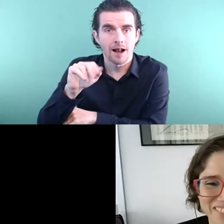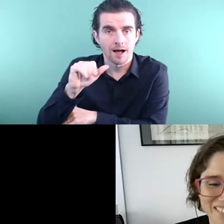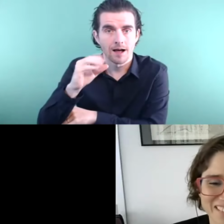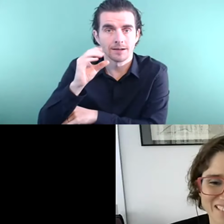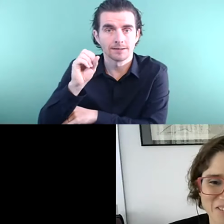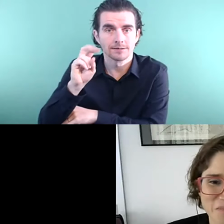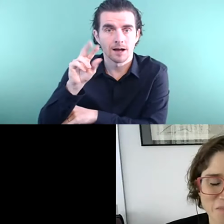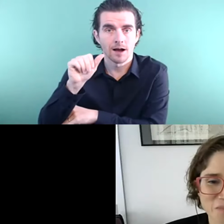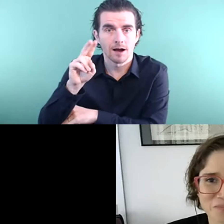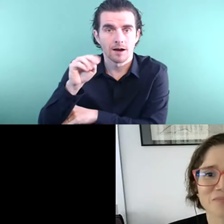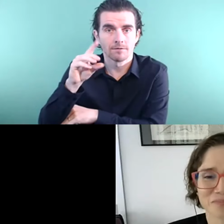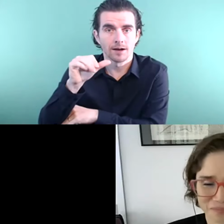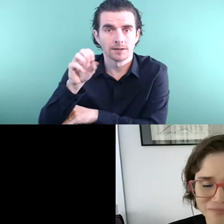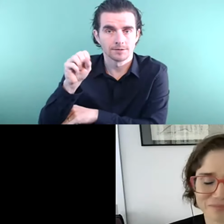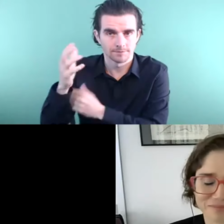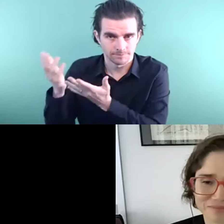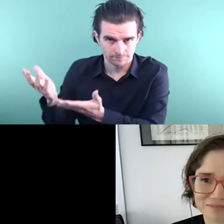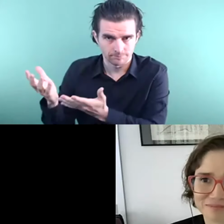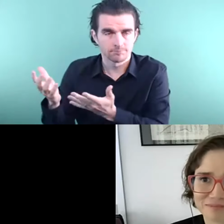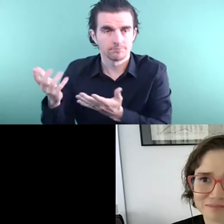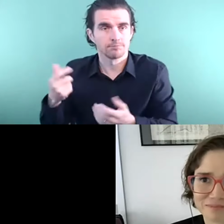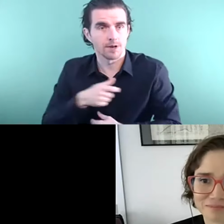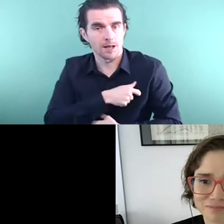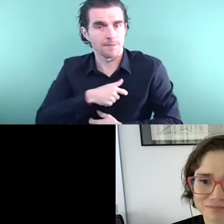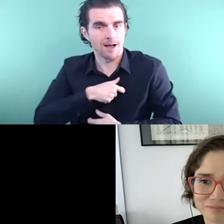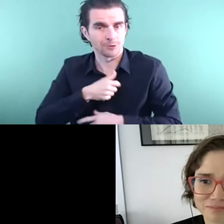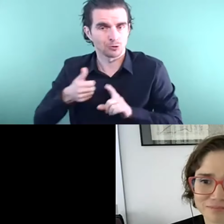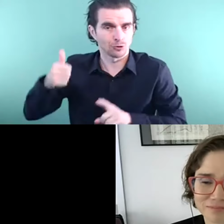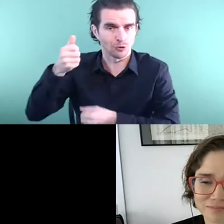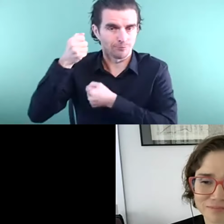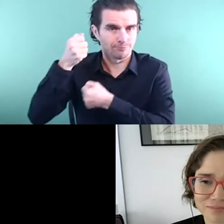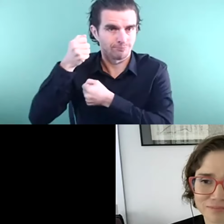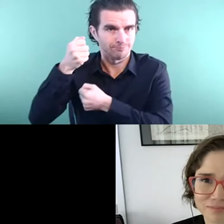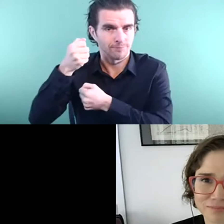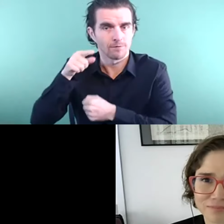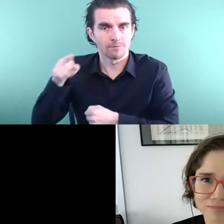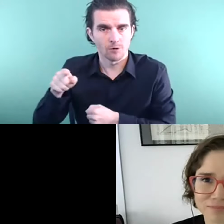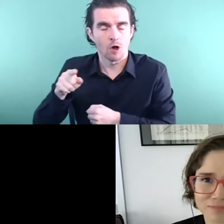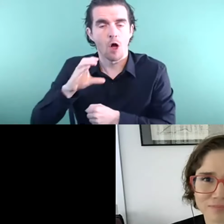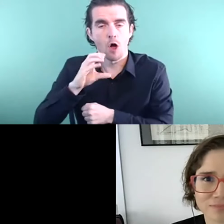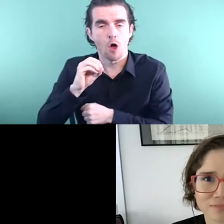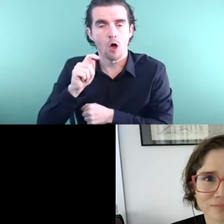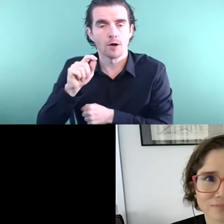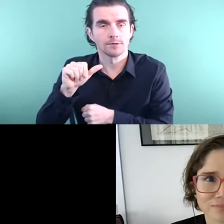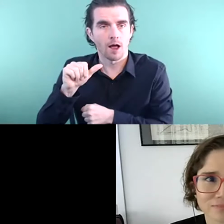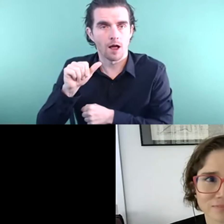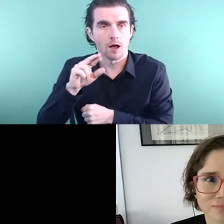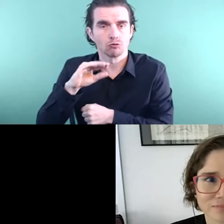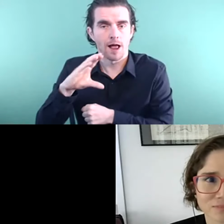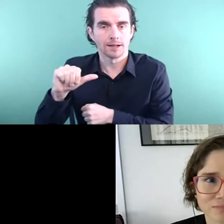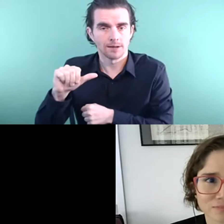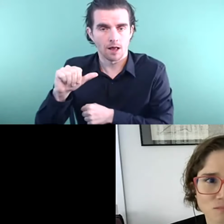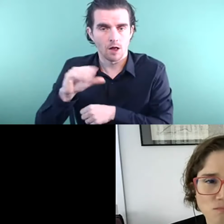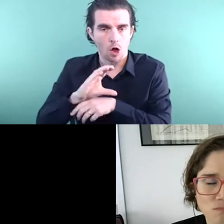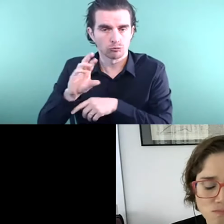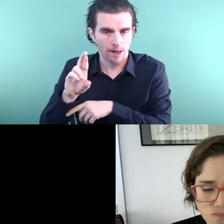an activist in the disability movement, and who has held the mandate of the United Nations